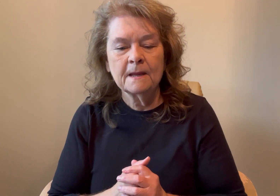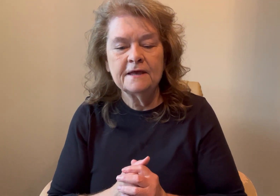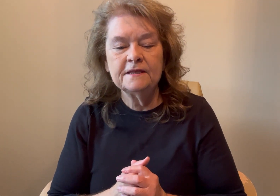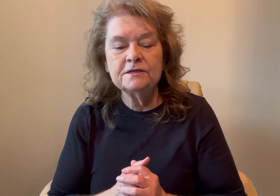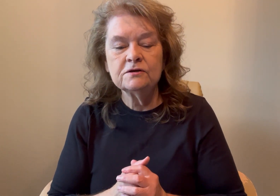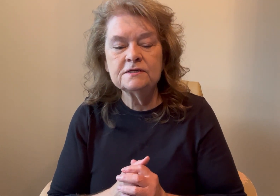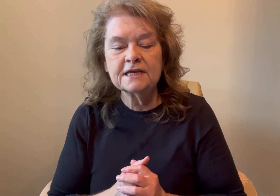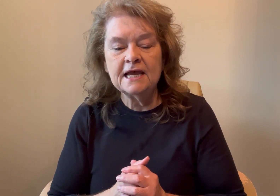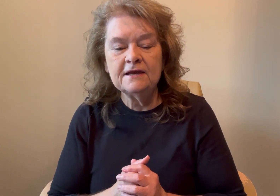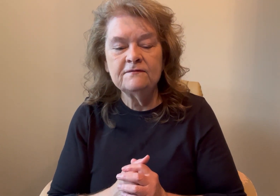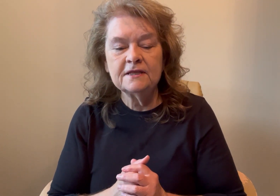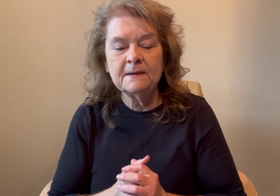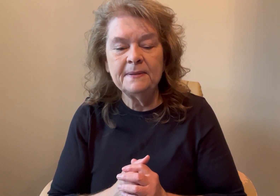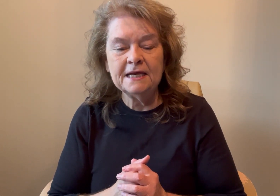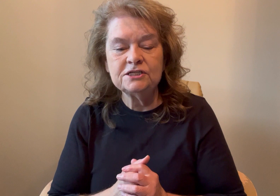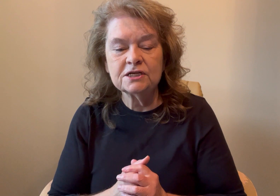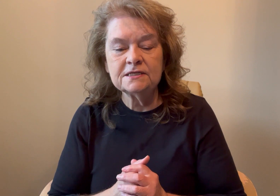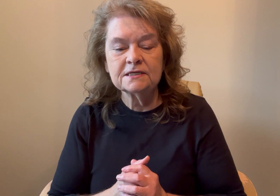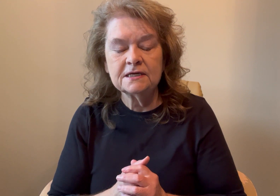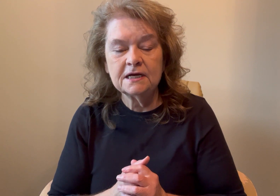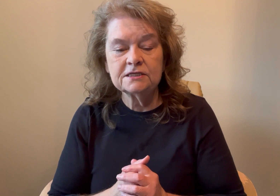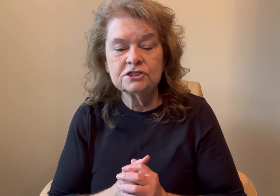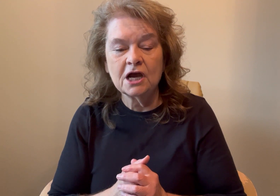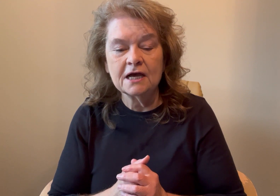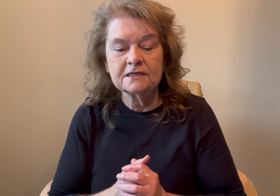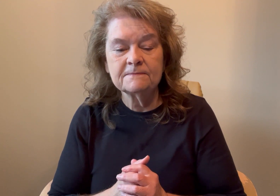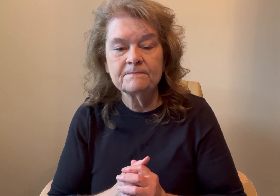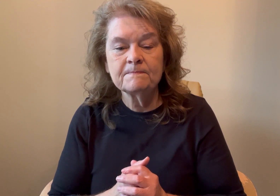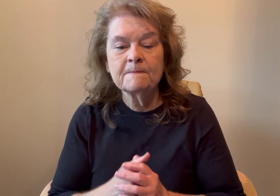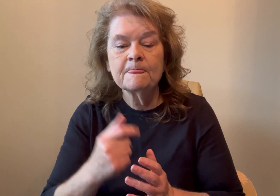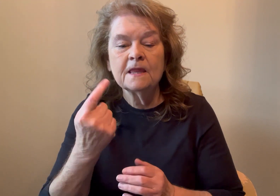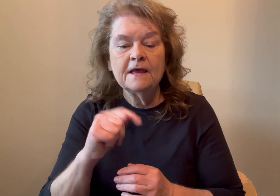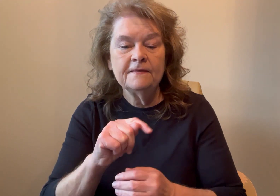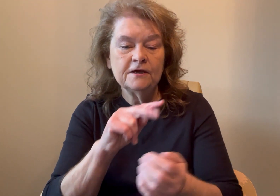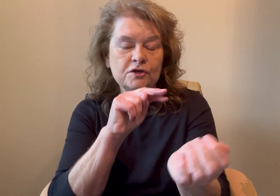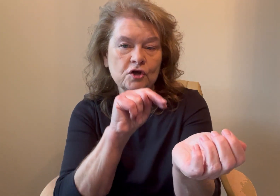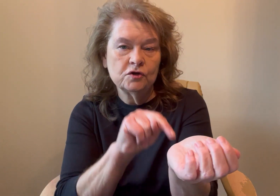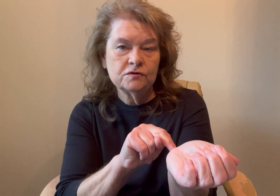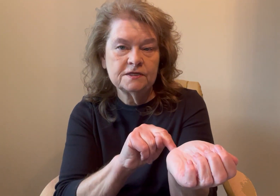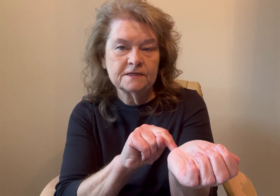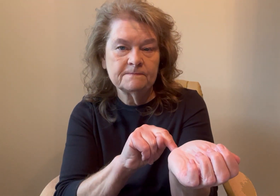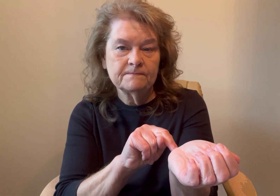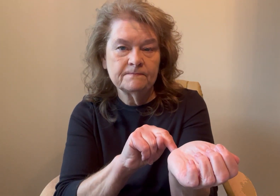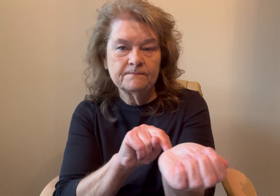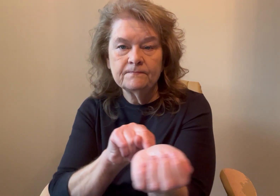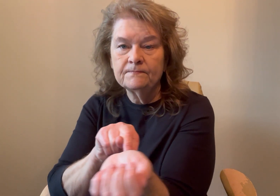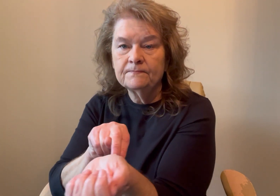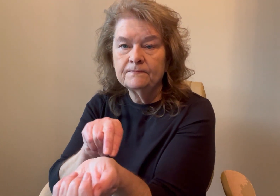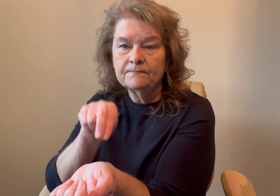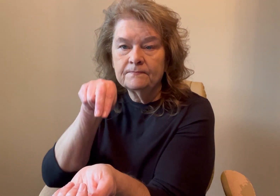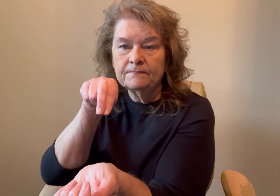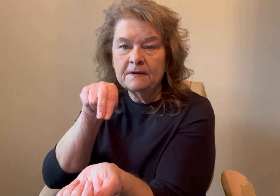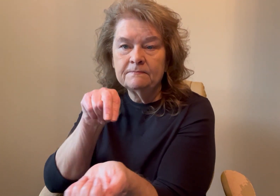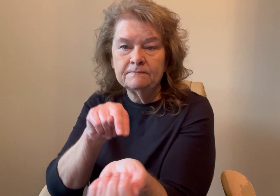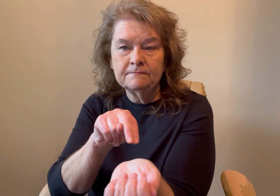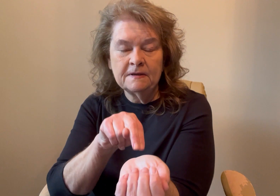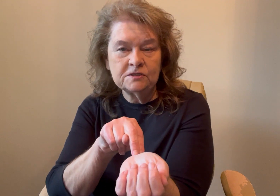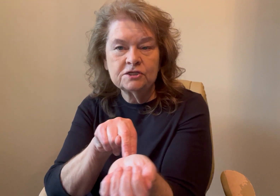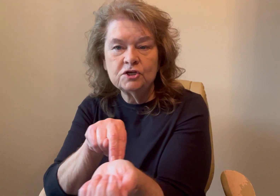The nurse gave the patient a shot. The nurse, I'm just showing